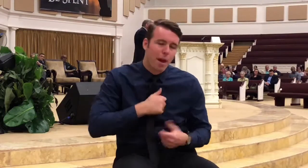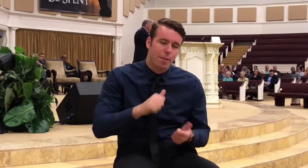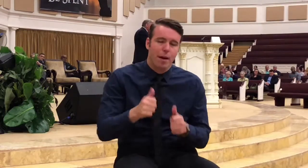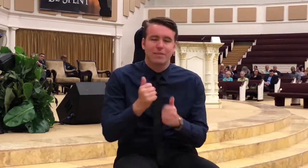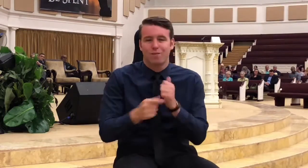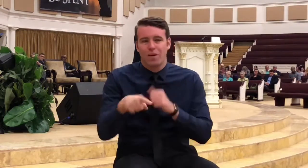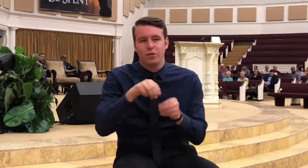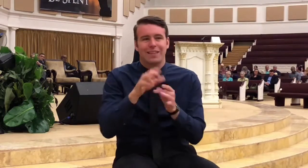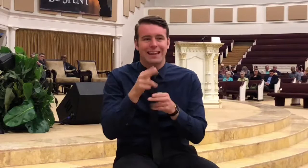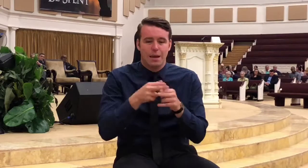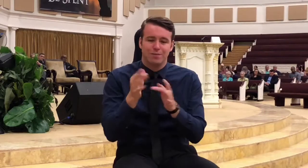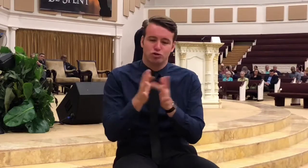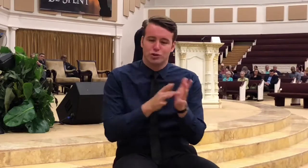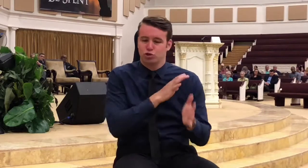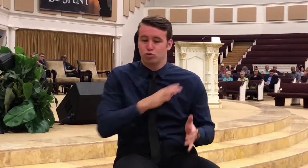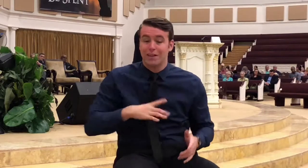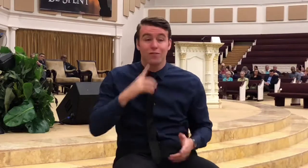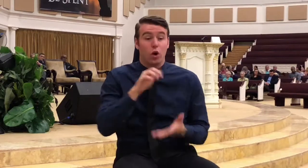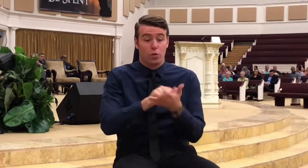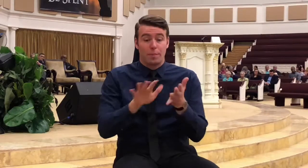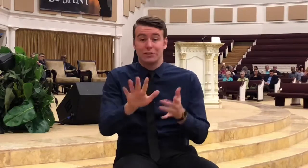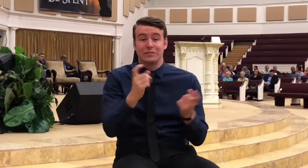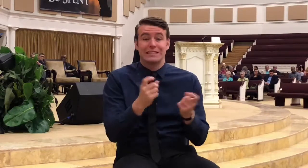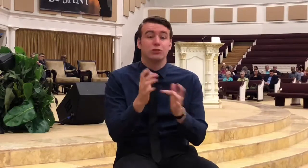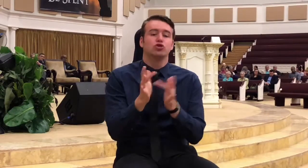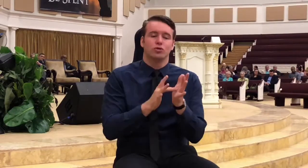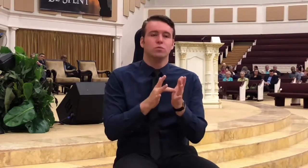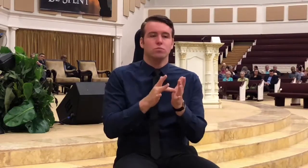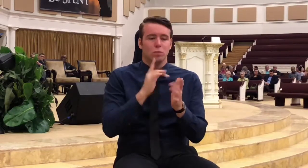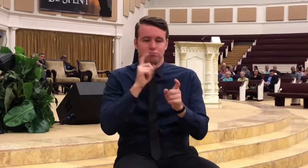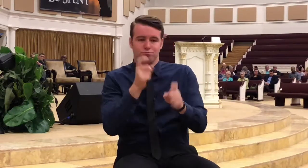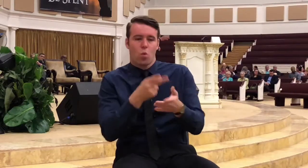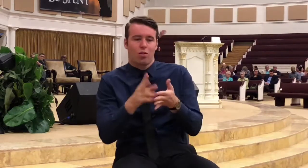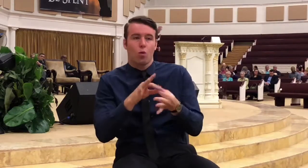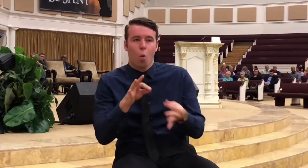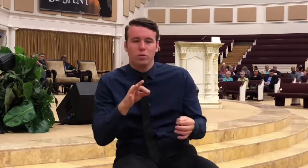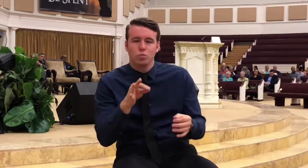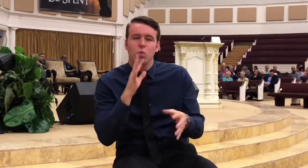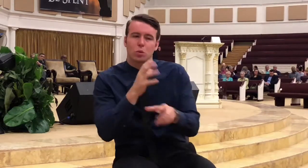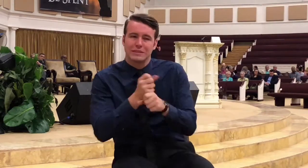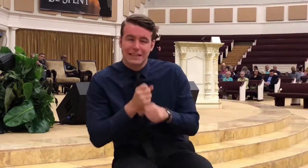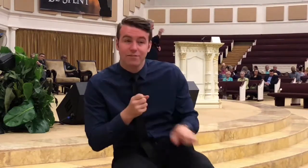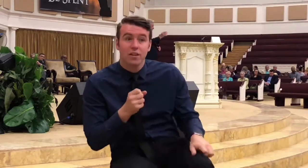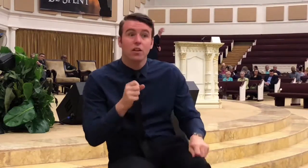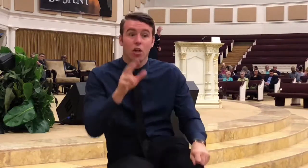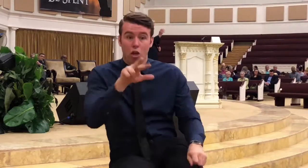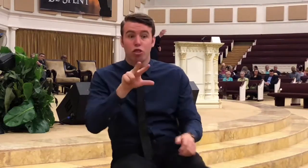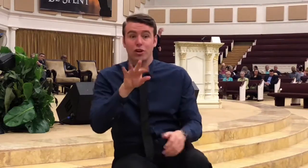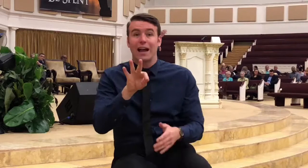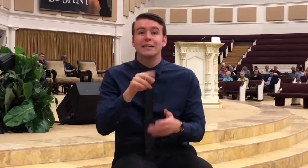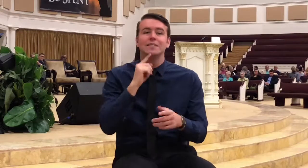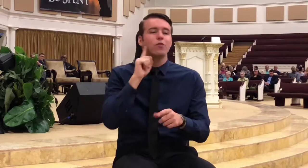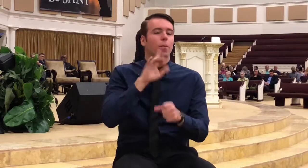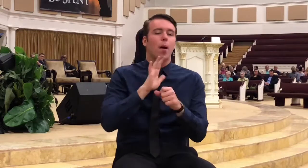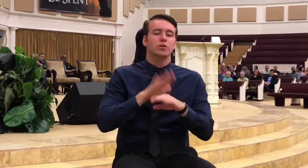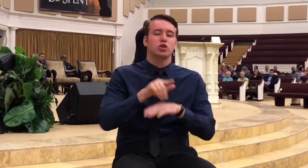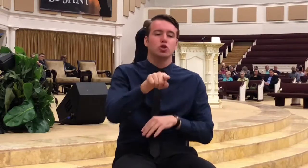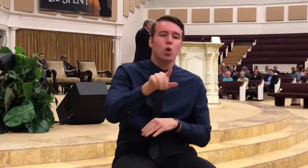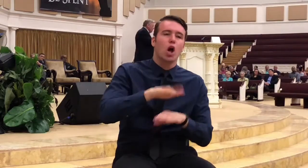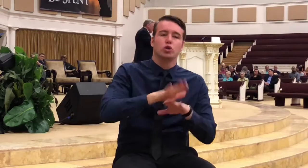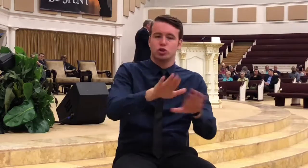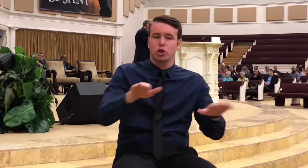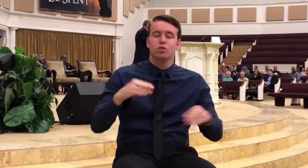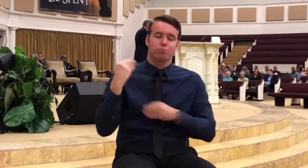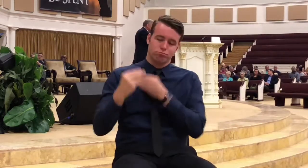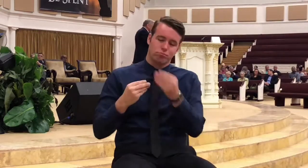baptized, every one of you, in the name of Jesus Christ for the remission of sins, and ye shall receive the gift of the Holy Ghost. 39, for the promises unto you and your children and to all